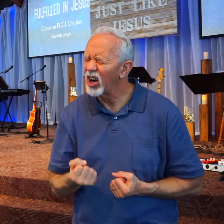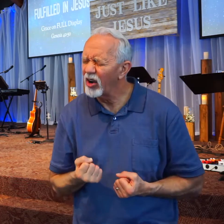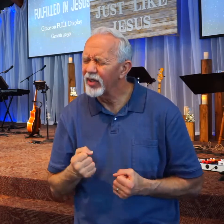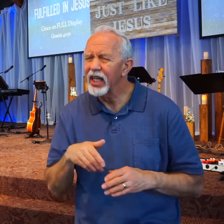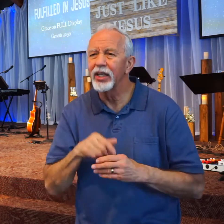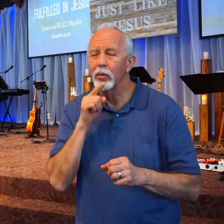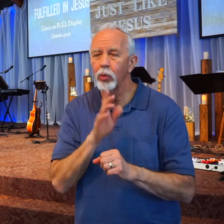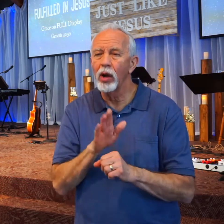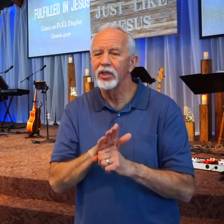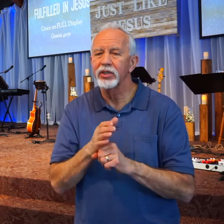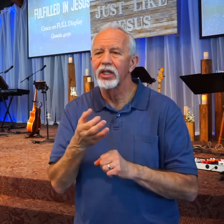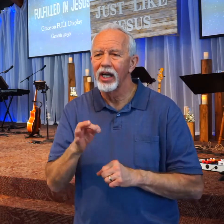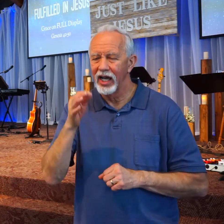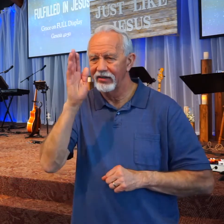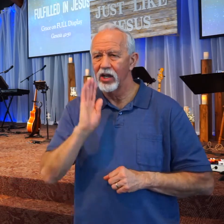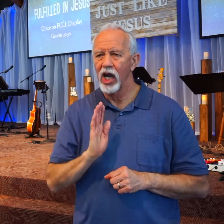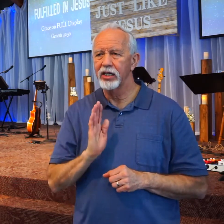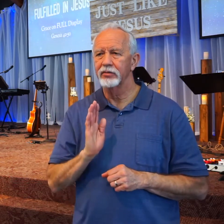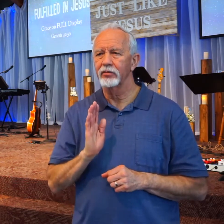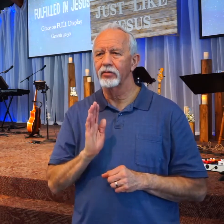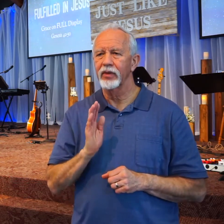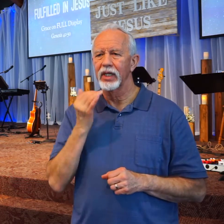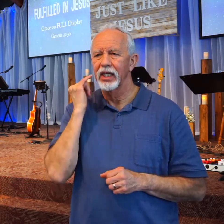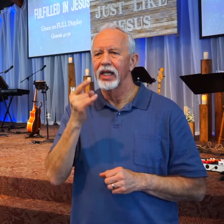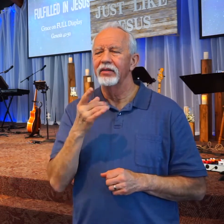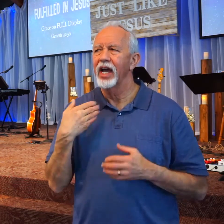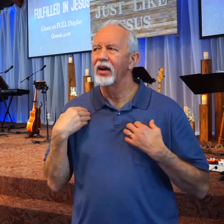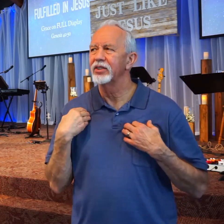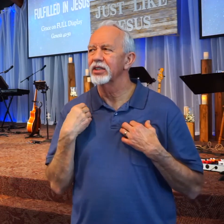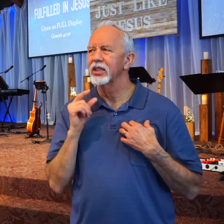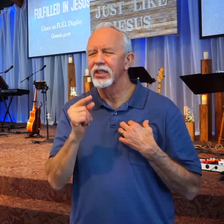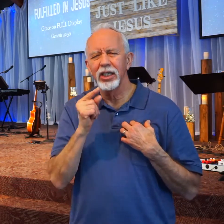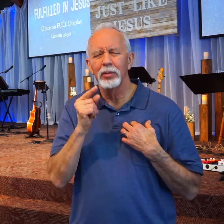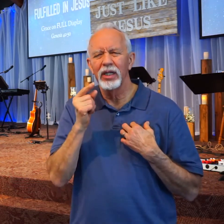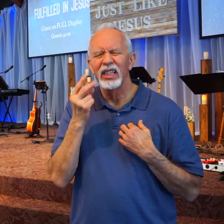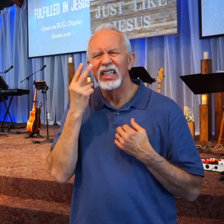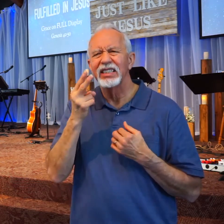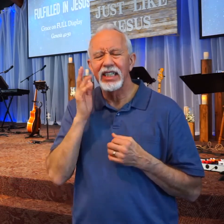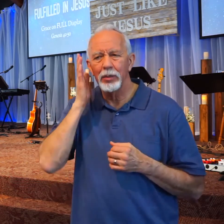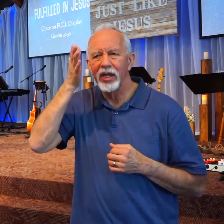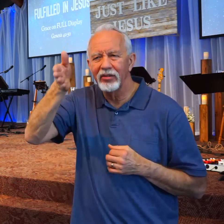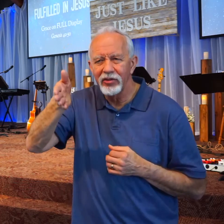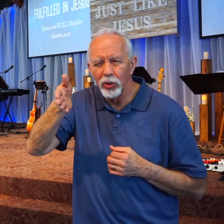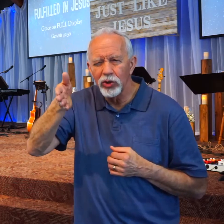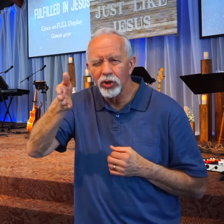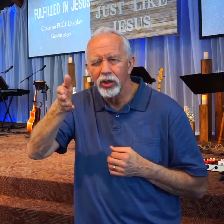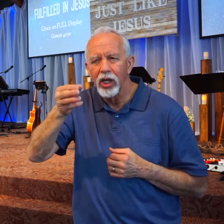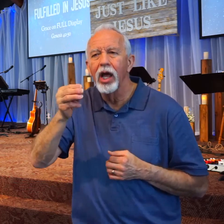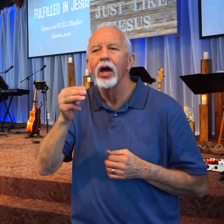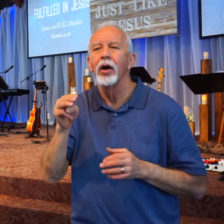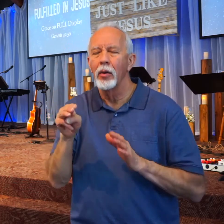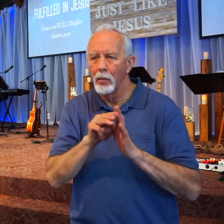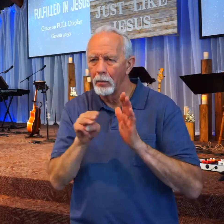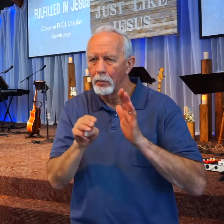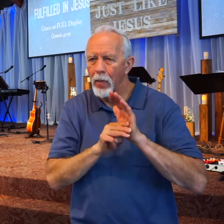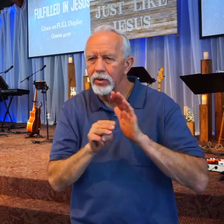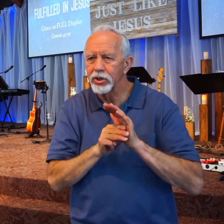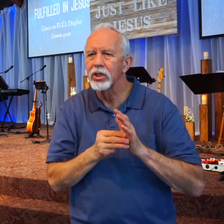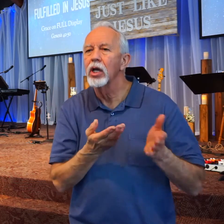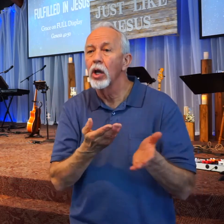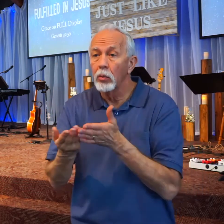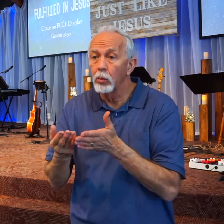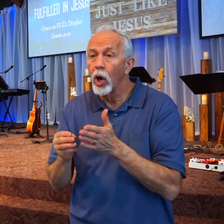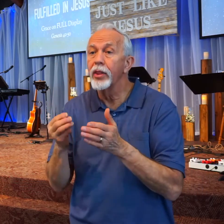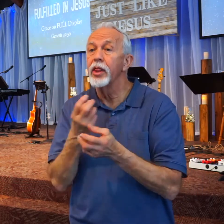the promises of God. And if you take a little sneak peek in Exodus 13:19, it says Moses took the bones of Joseph with